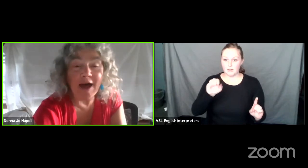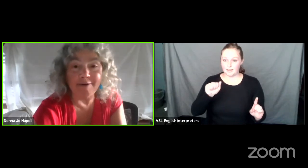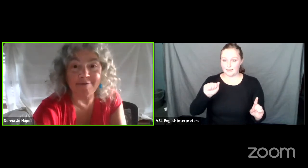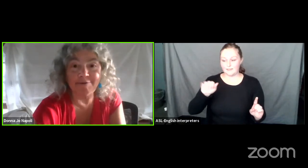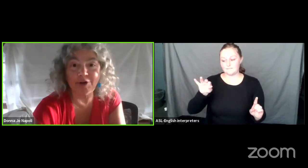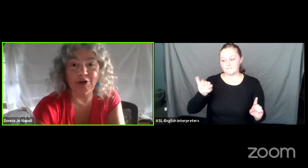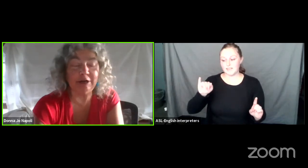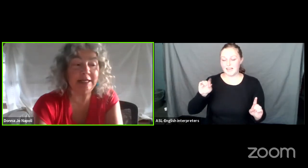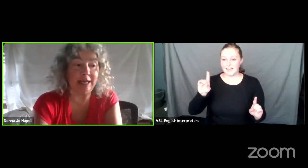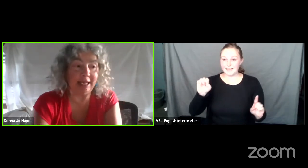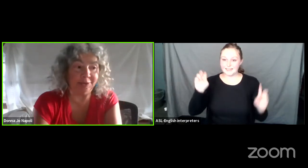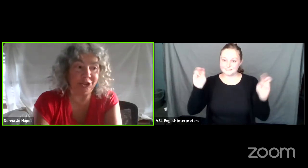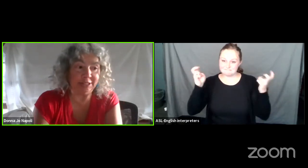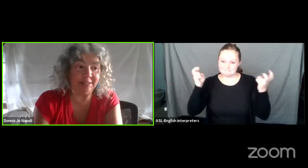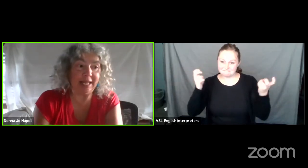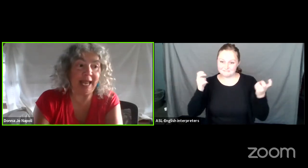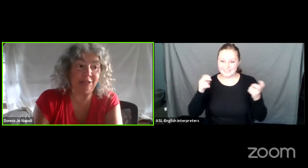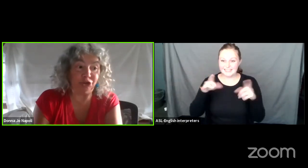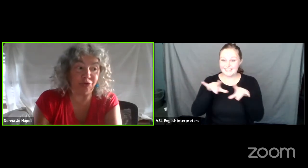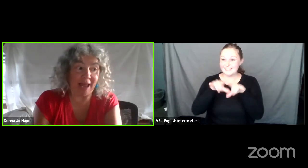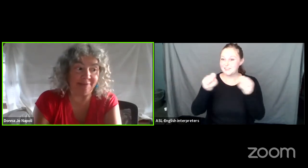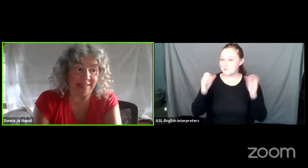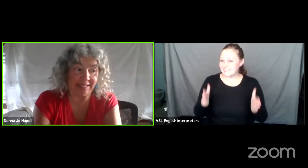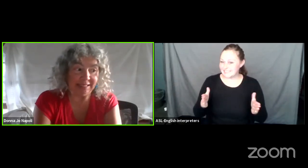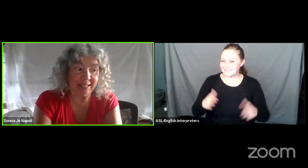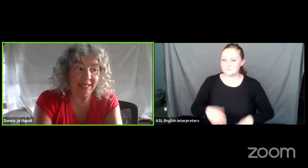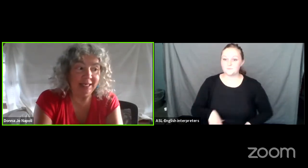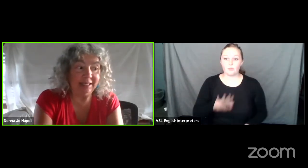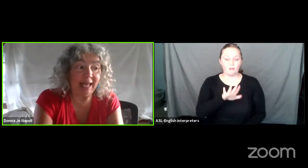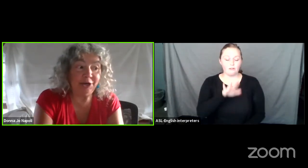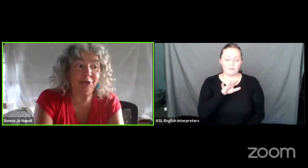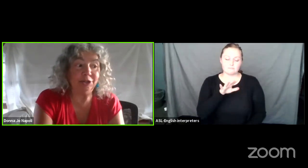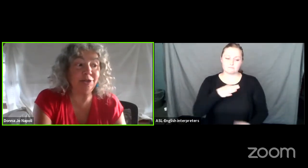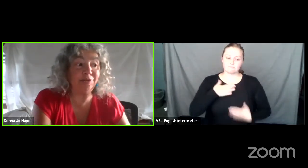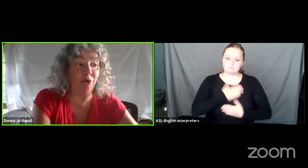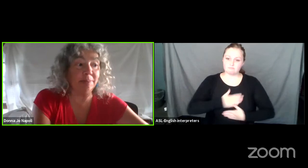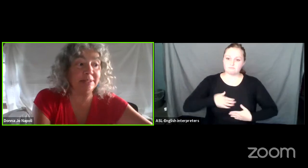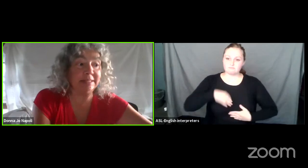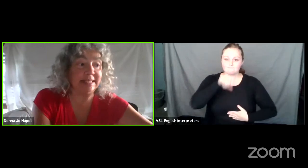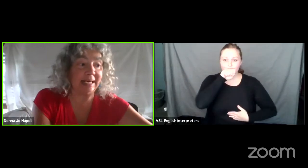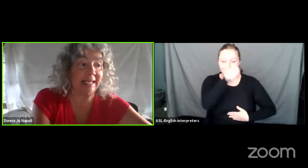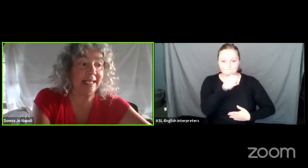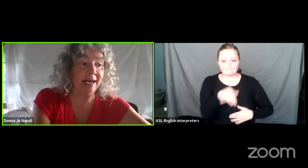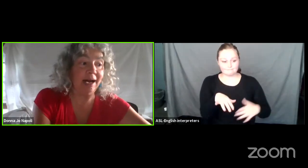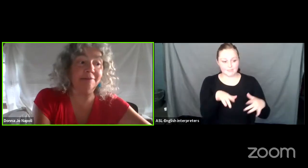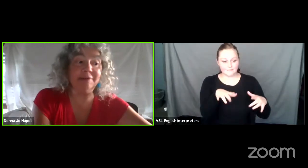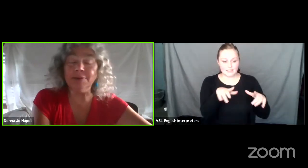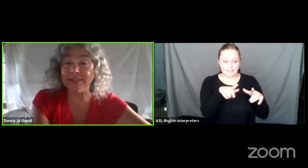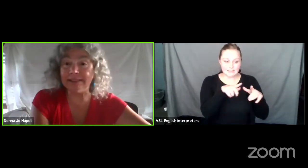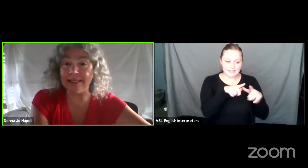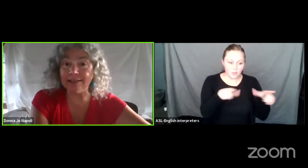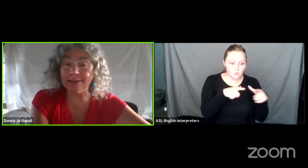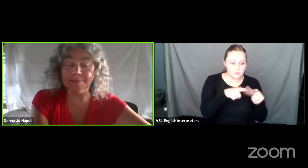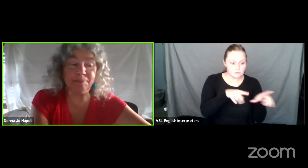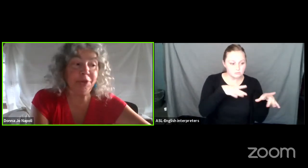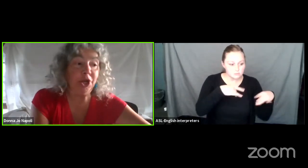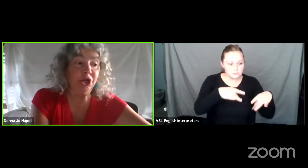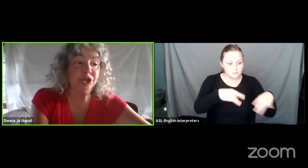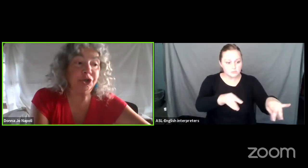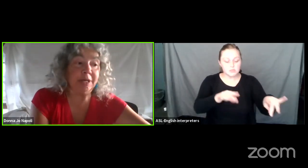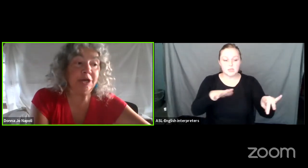Her love for learning languages and traveling led her to the formal study of